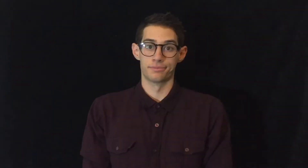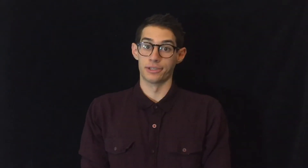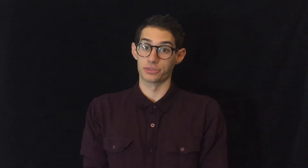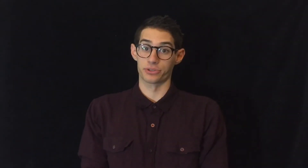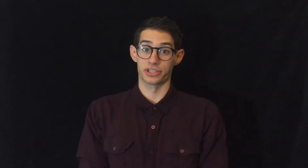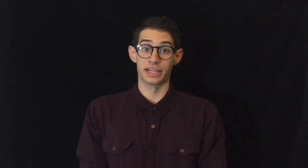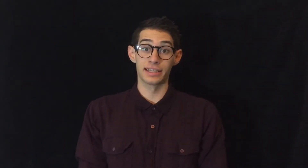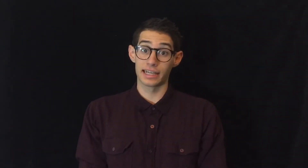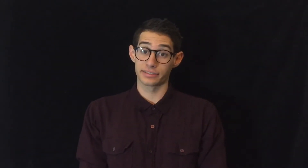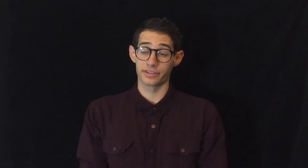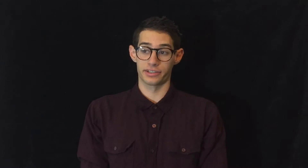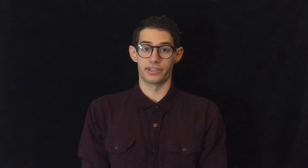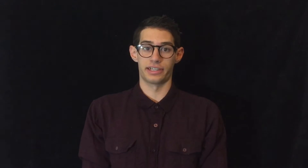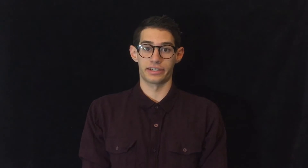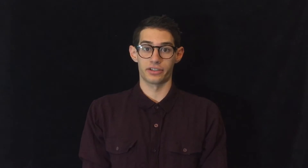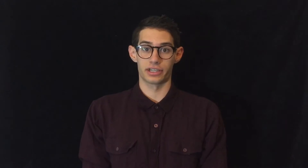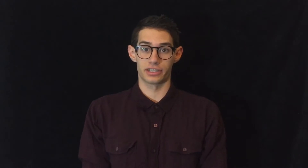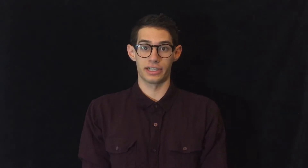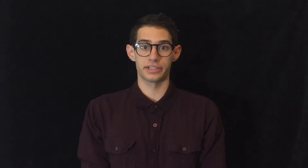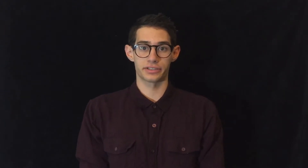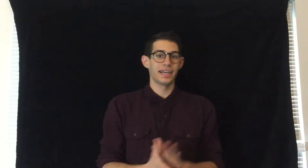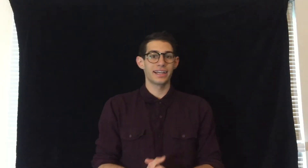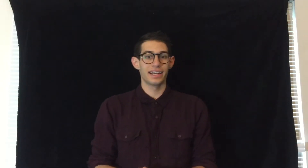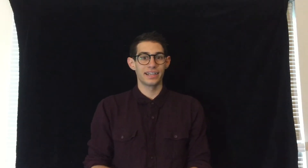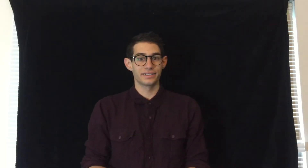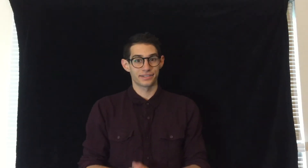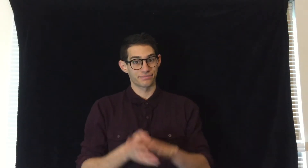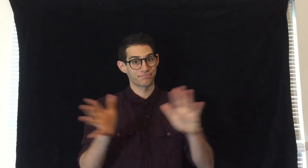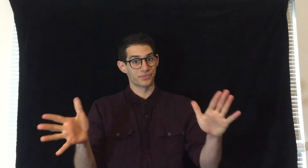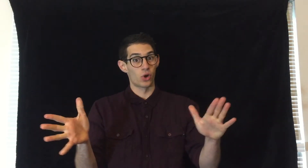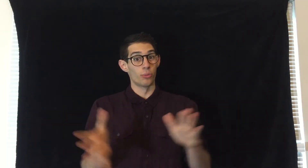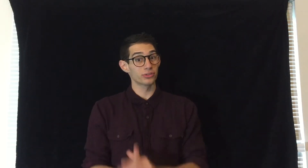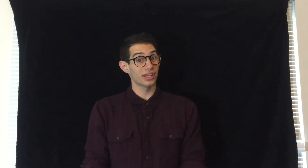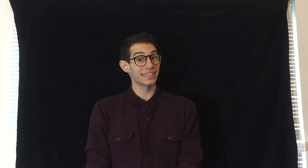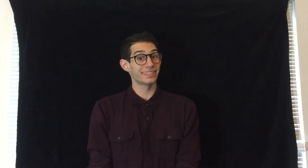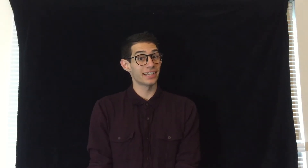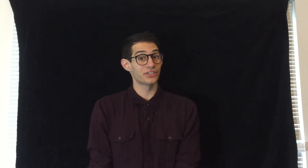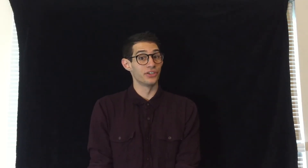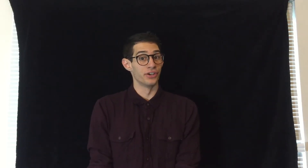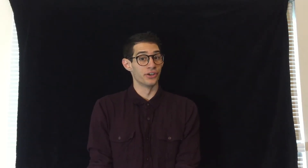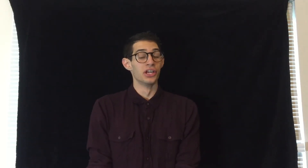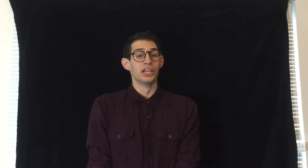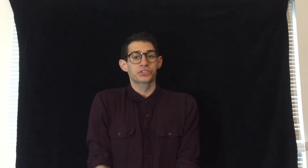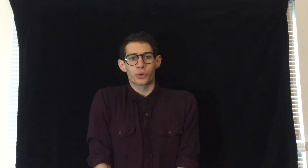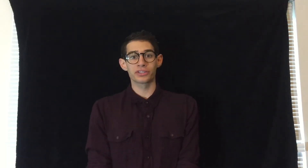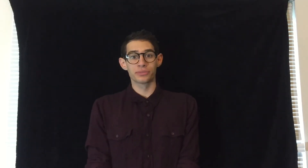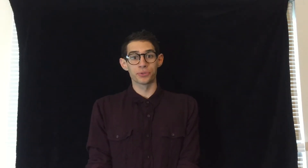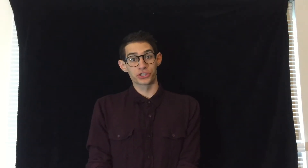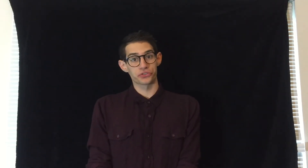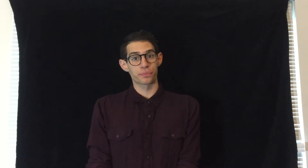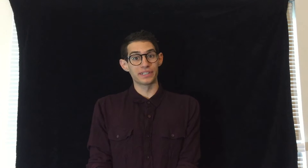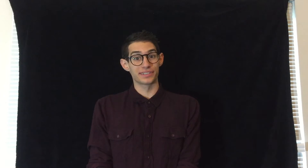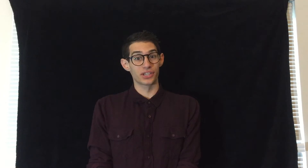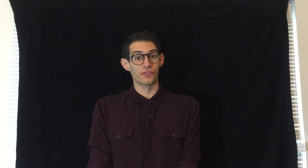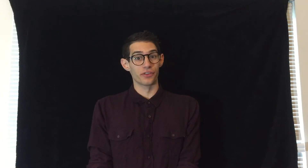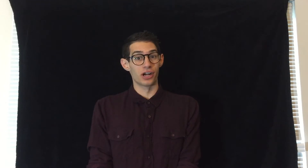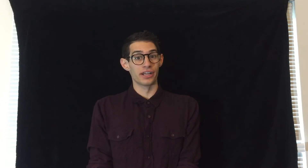Let's pretend that last thing didn't take a lot of takes. Hey guys, almost the last section here. It's quite simple, it just repeats itself a lot.